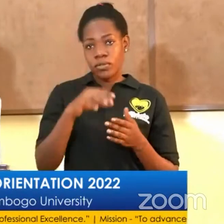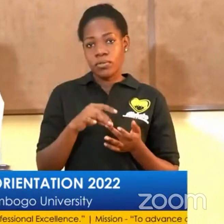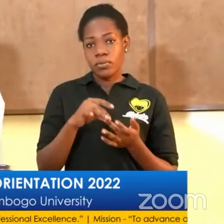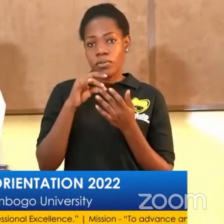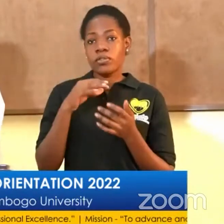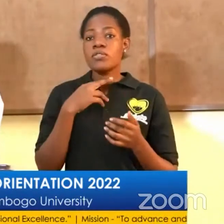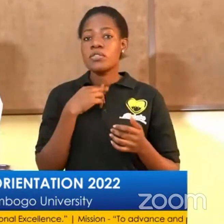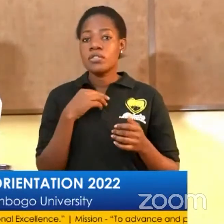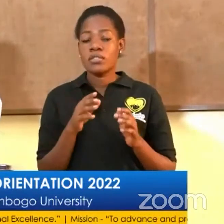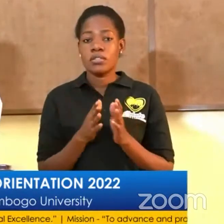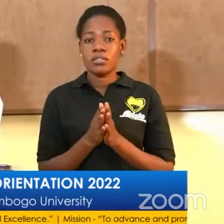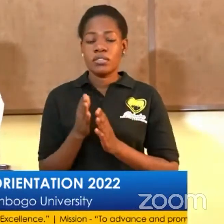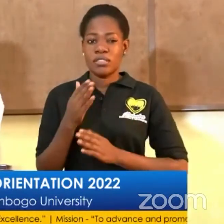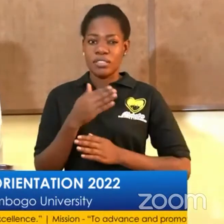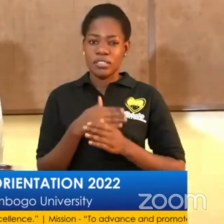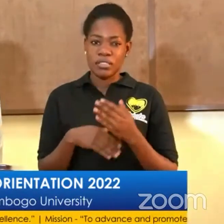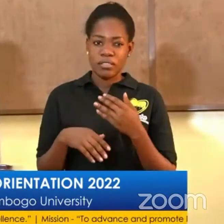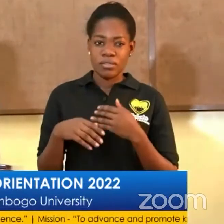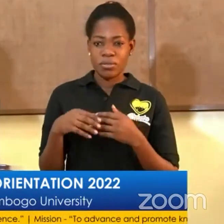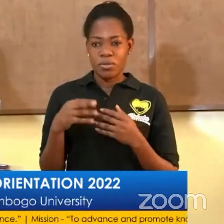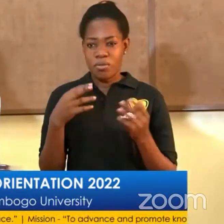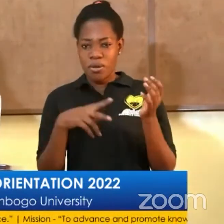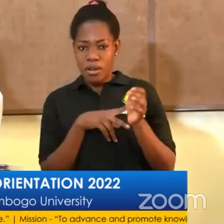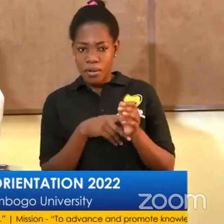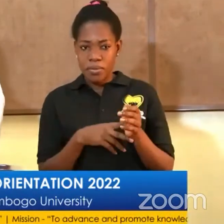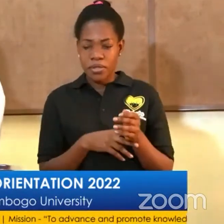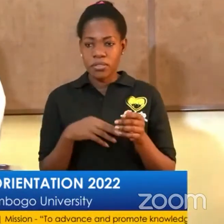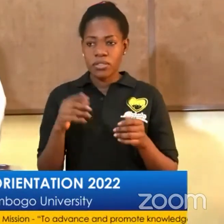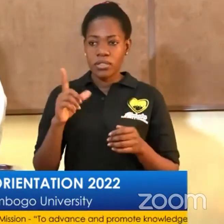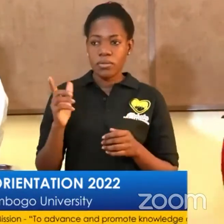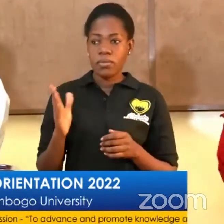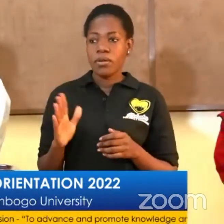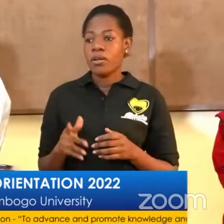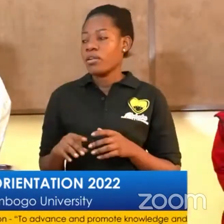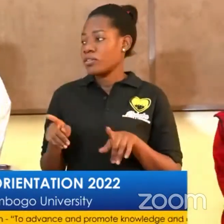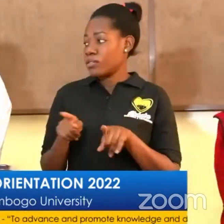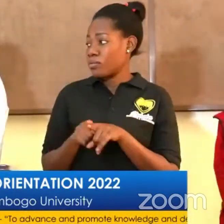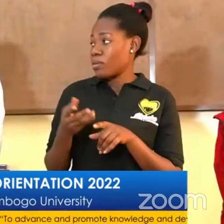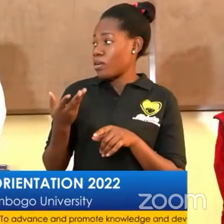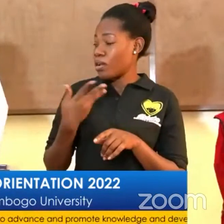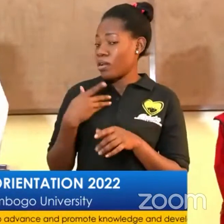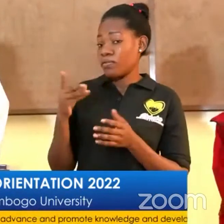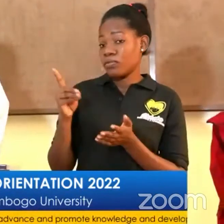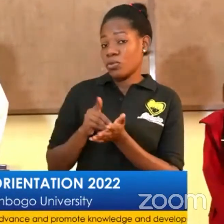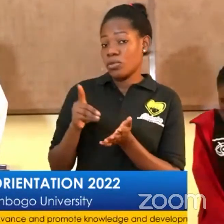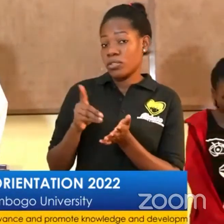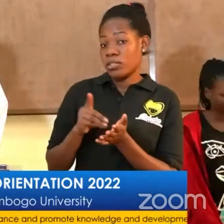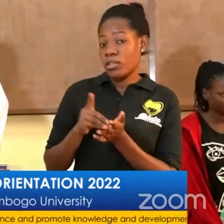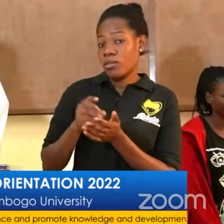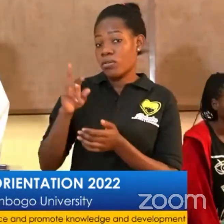with me, I have Dr. Bule Robert standing over there.